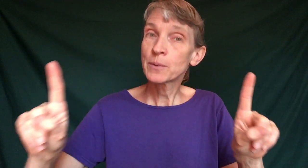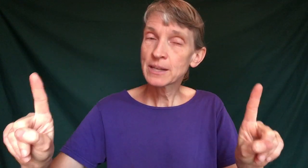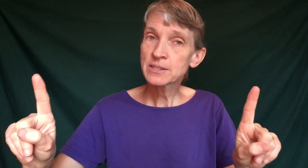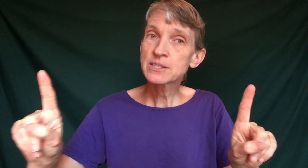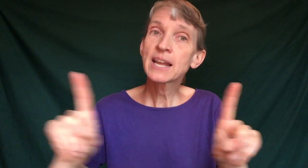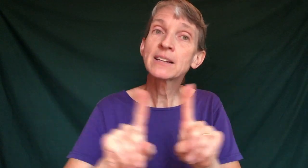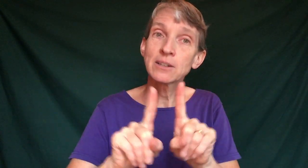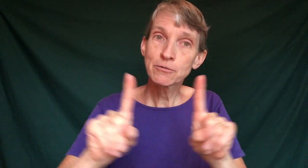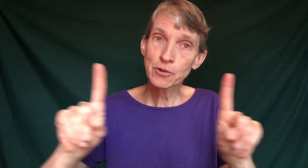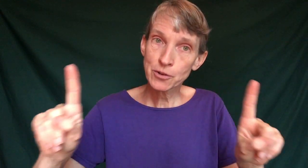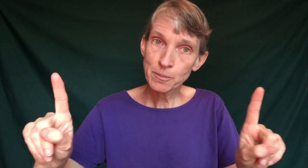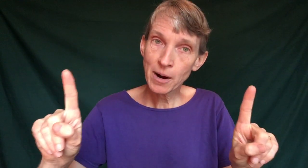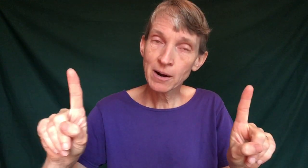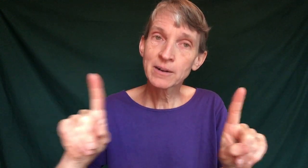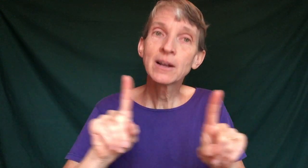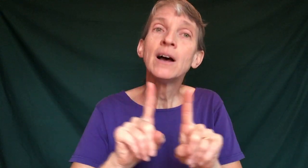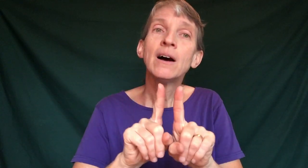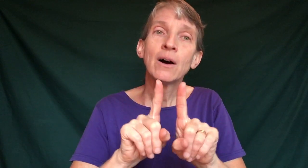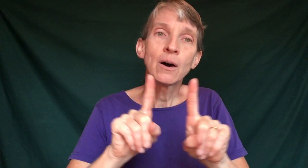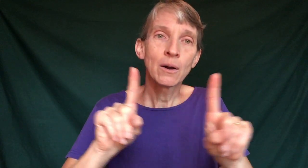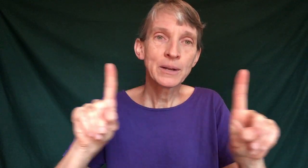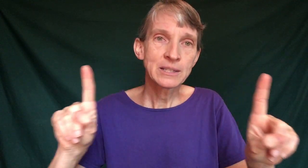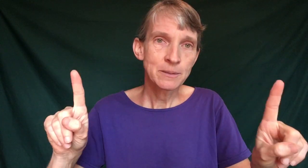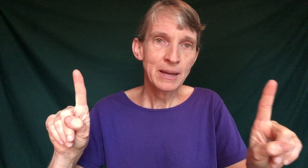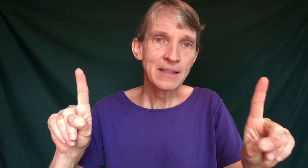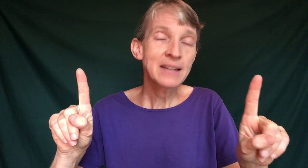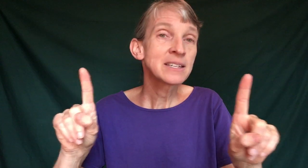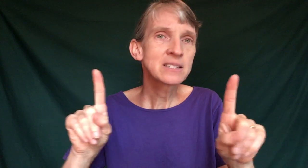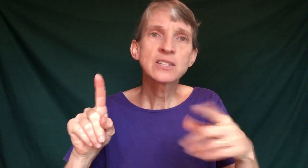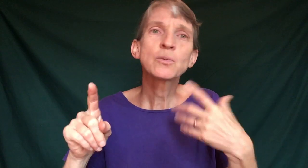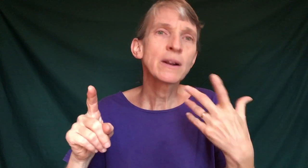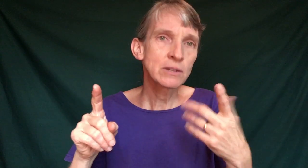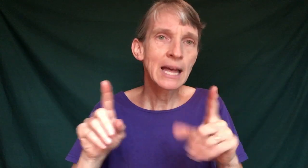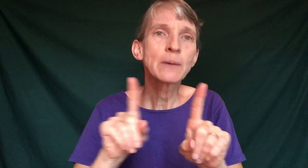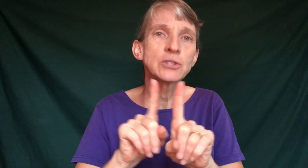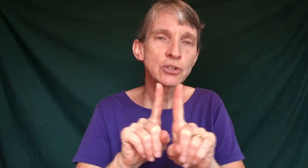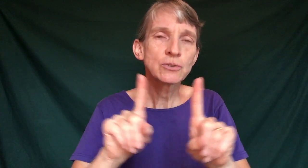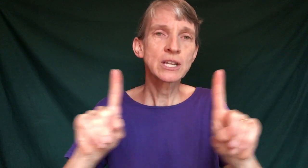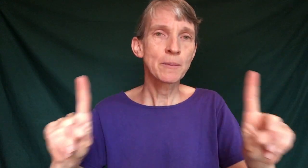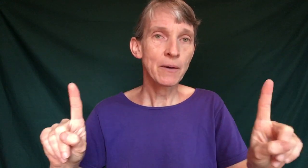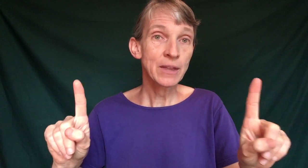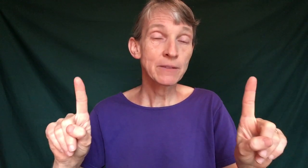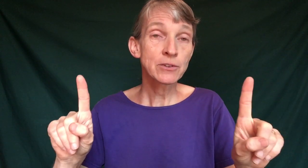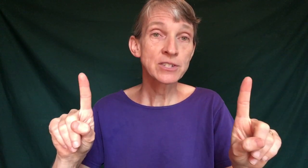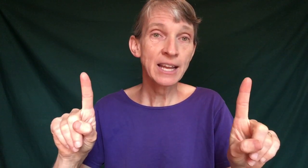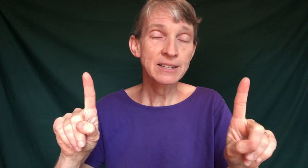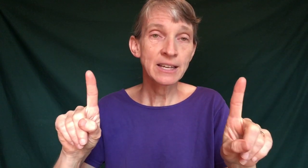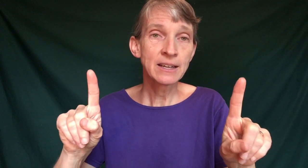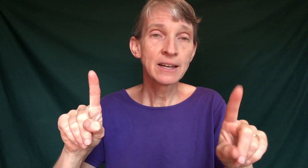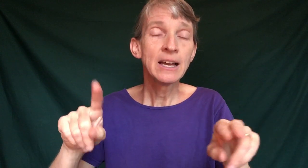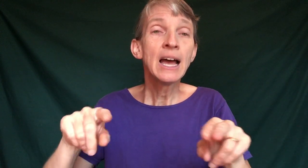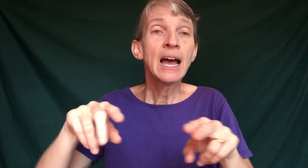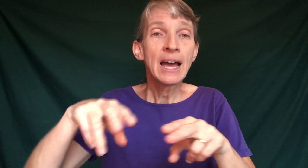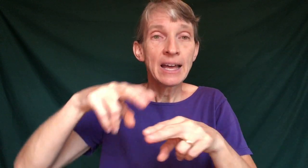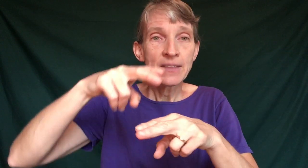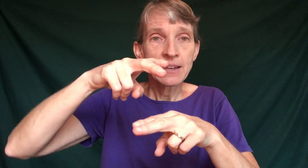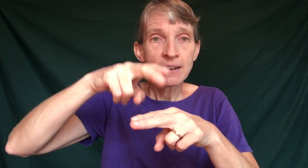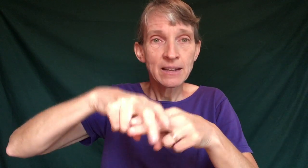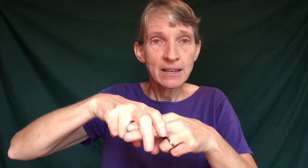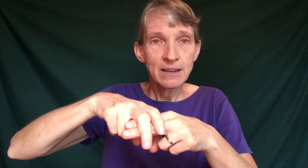need to stand a little further apart, or we need to make that distance, whatever language you're using about that if you're standing. And then